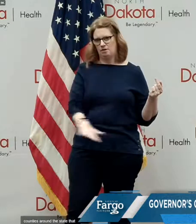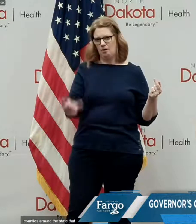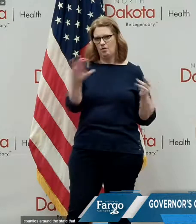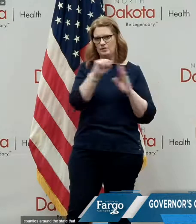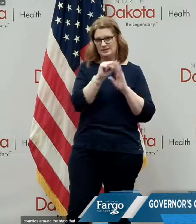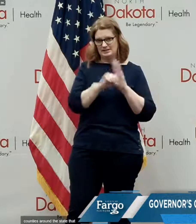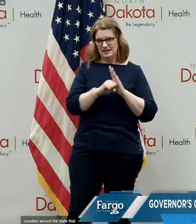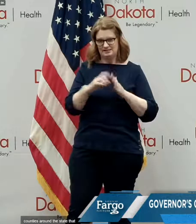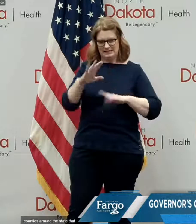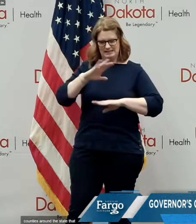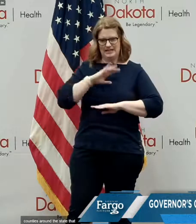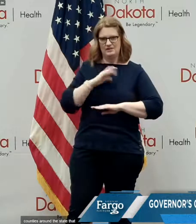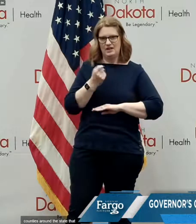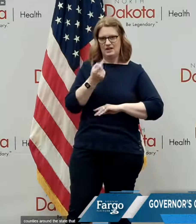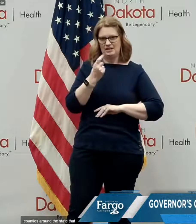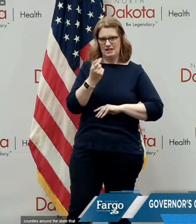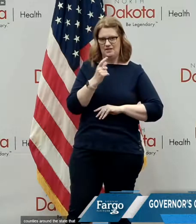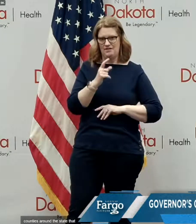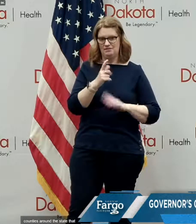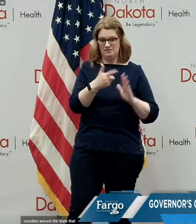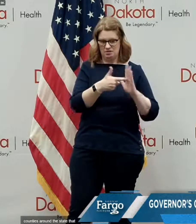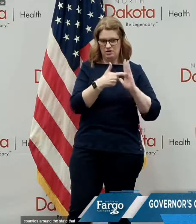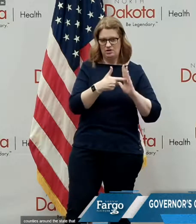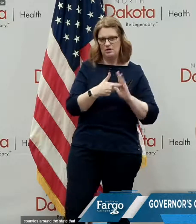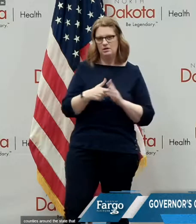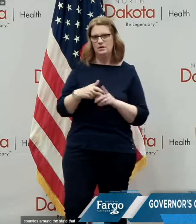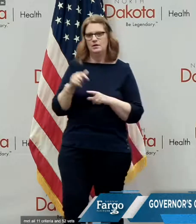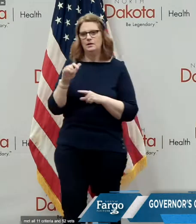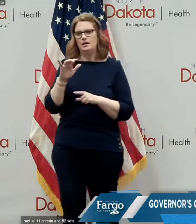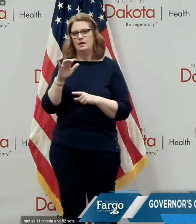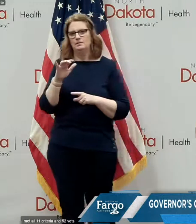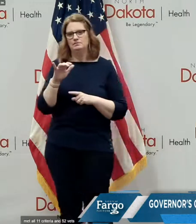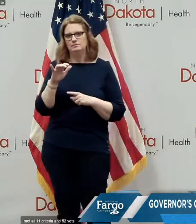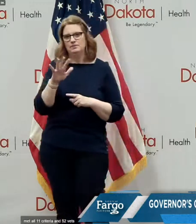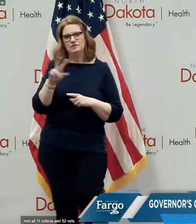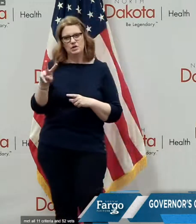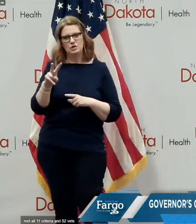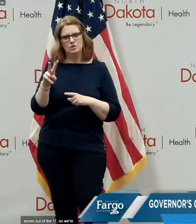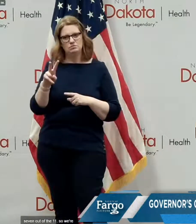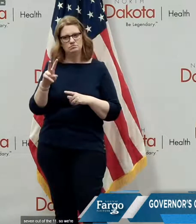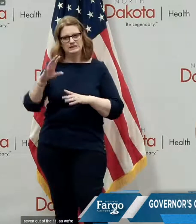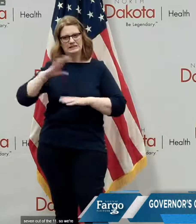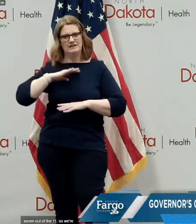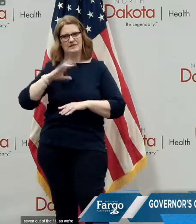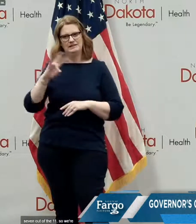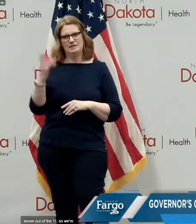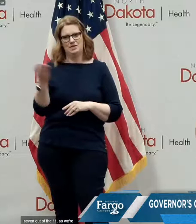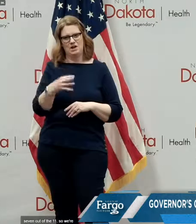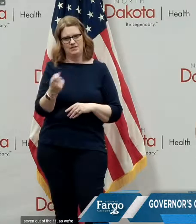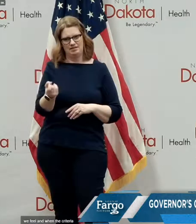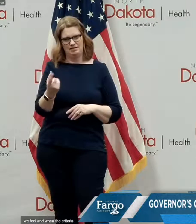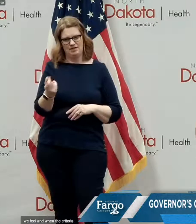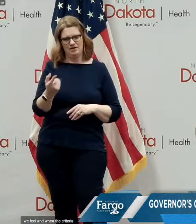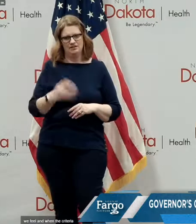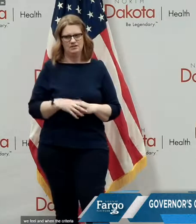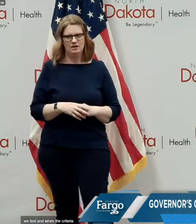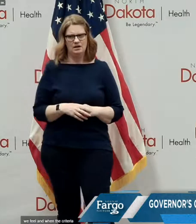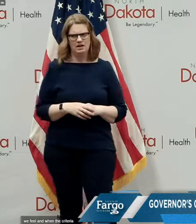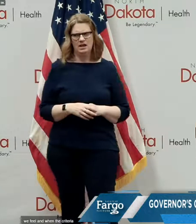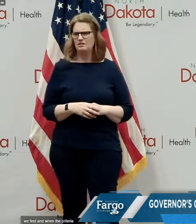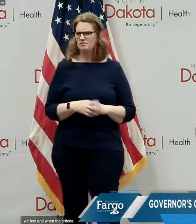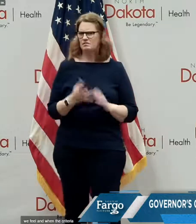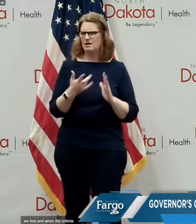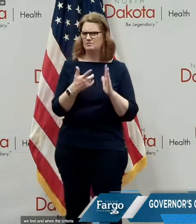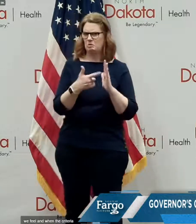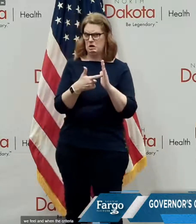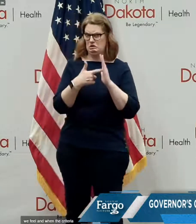criteria, and 52 met 7 out of the 11. So we feel, and when the criteria was quite tight. I